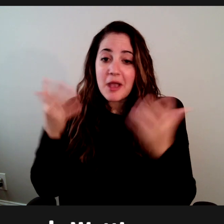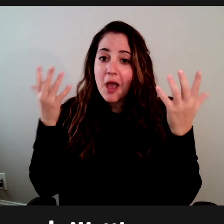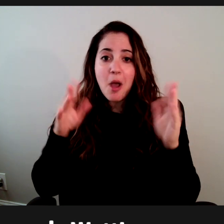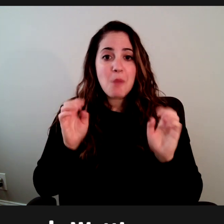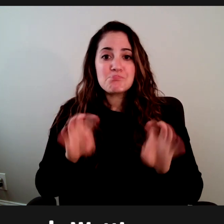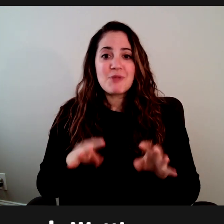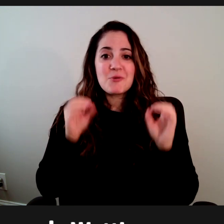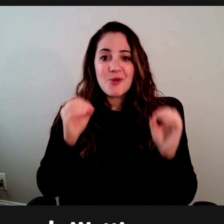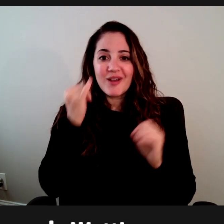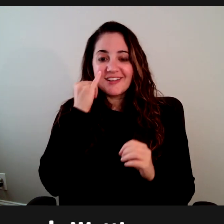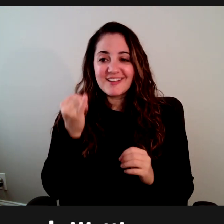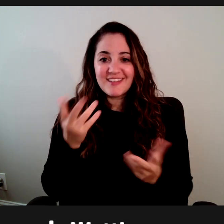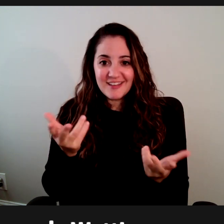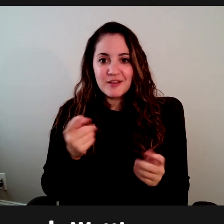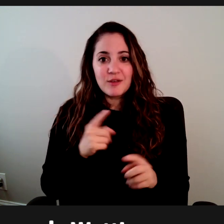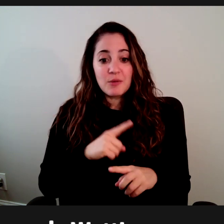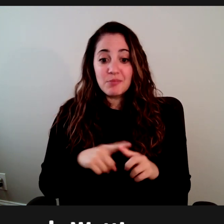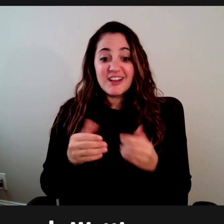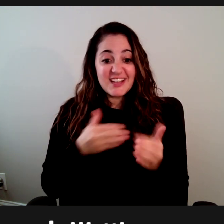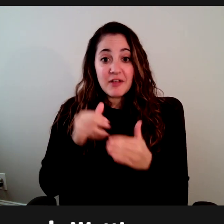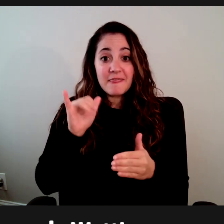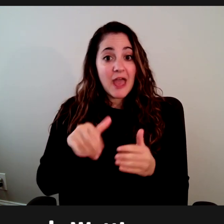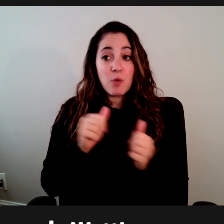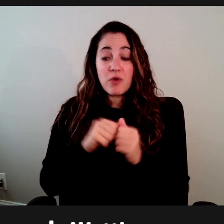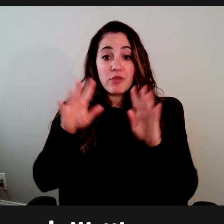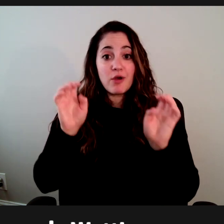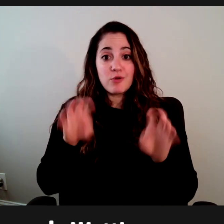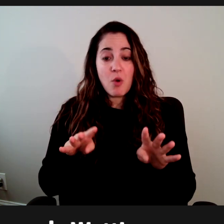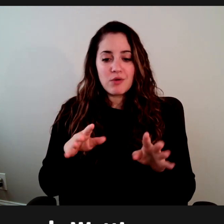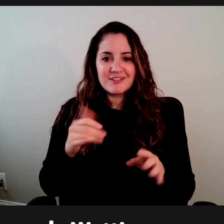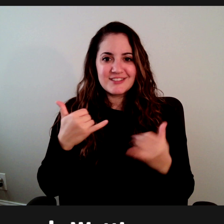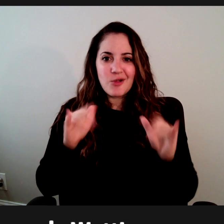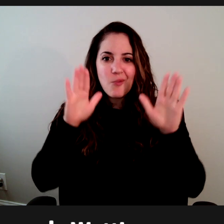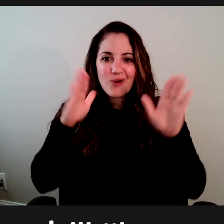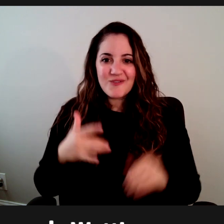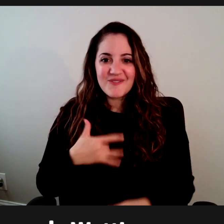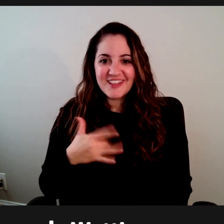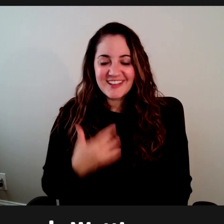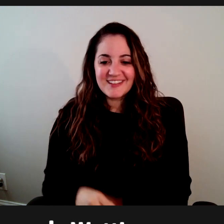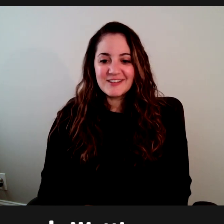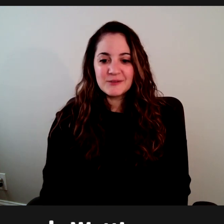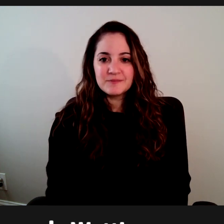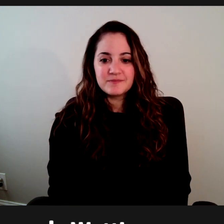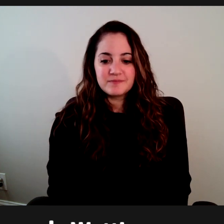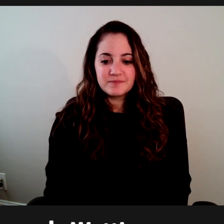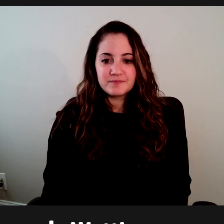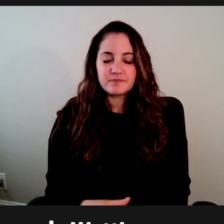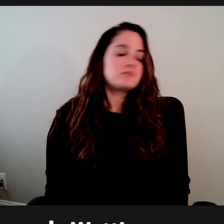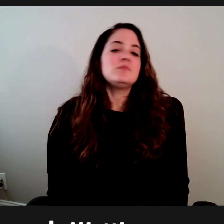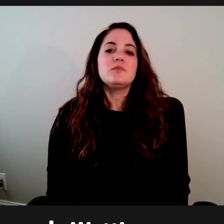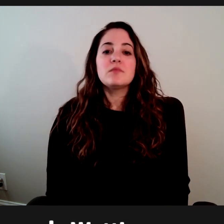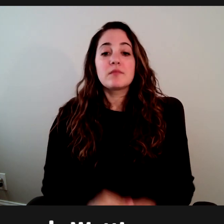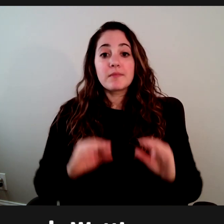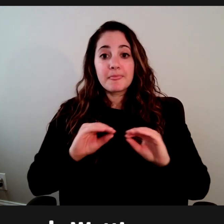whatsoever. Yeah. Which is a wonderful, wonderful feeling. Mm-hmm. I